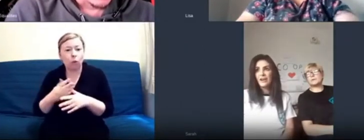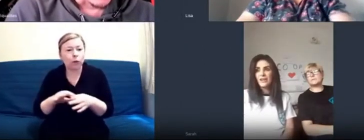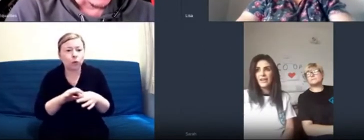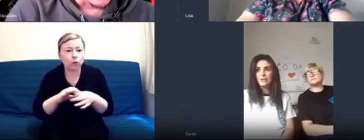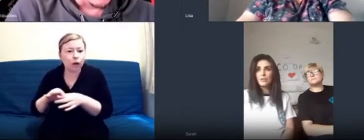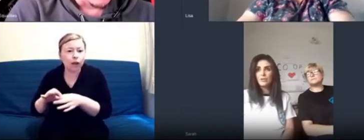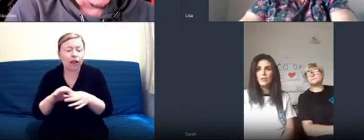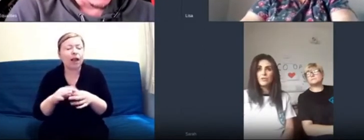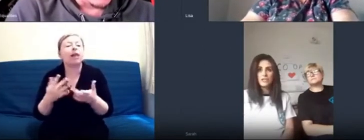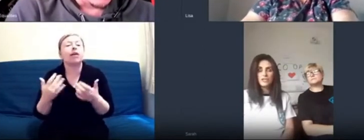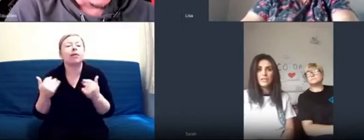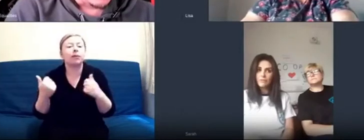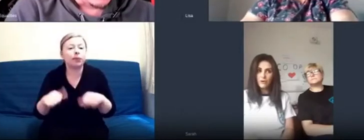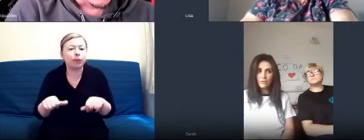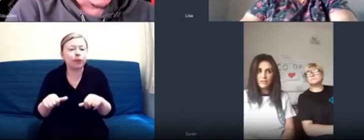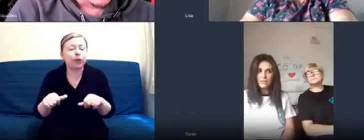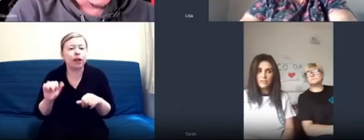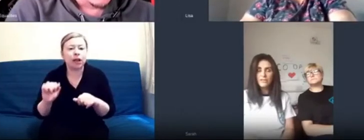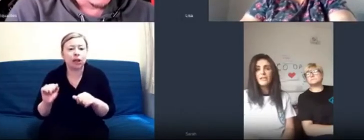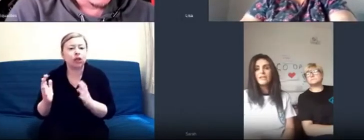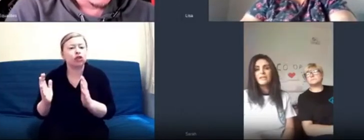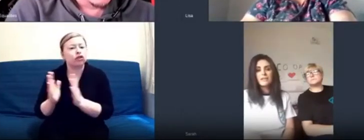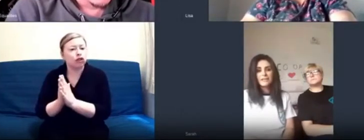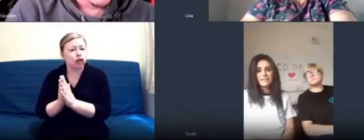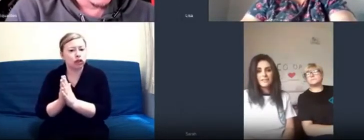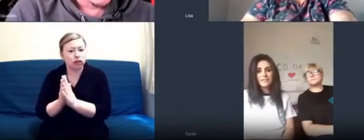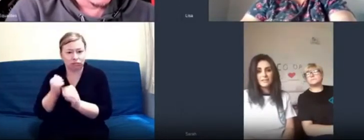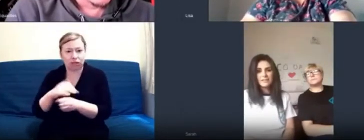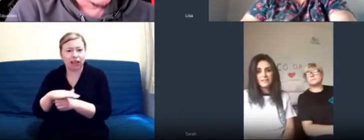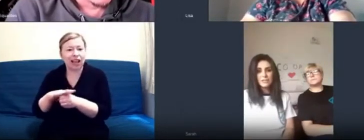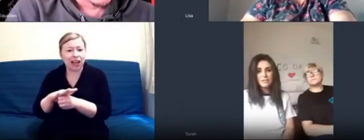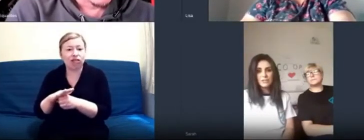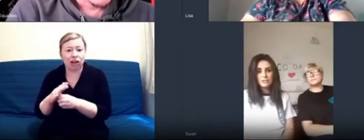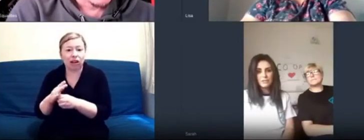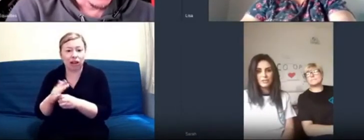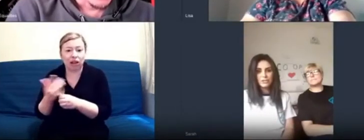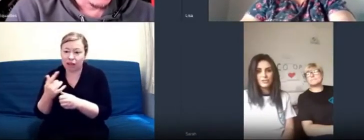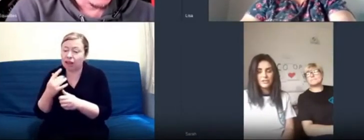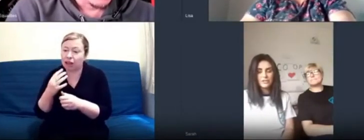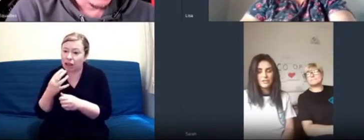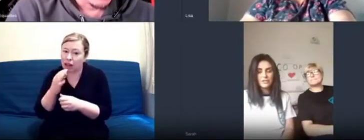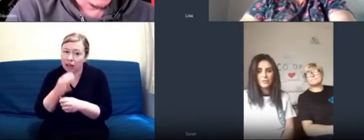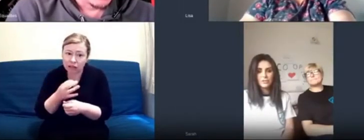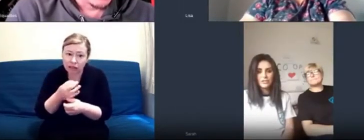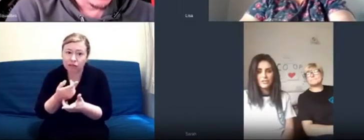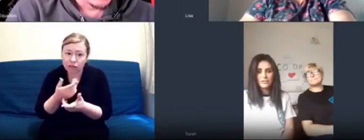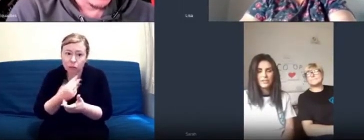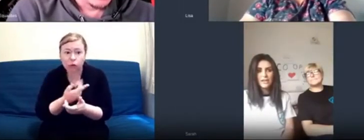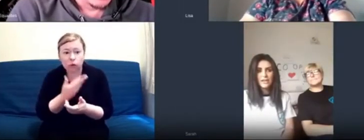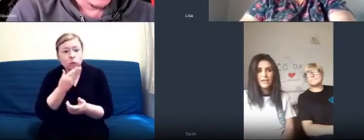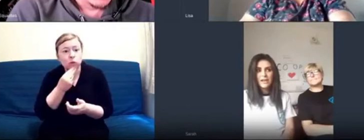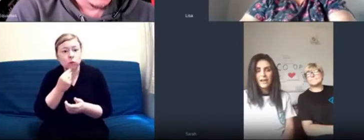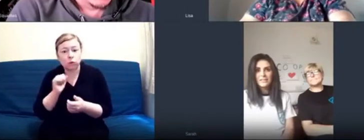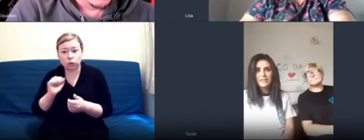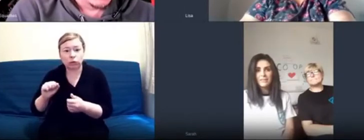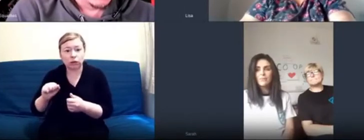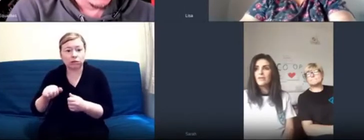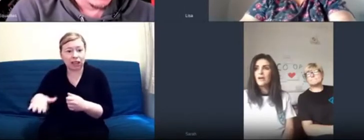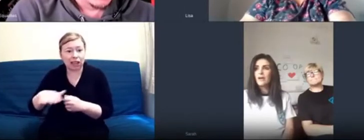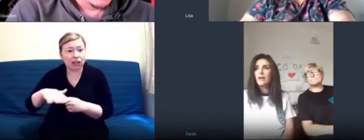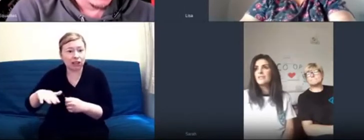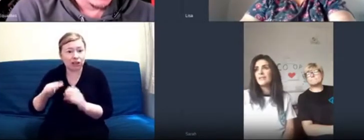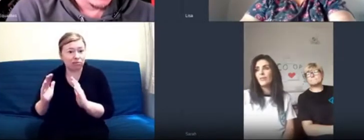finally, local church came forward. They granted us some space that we could use to host Shield.